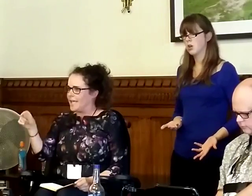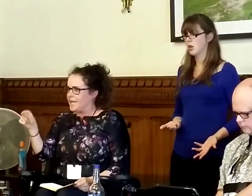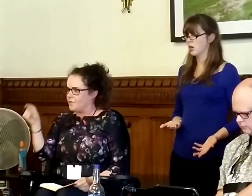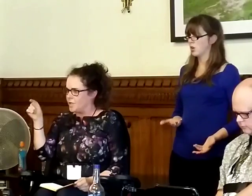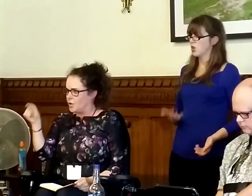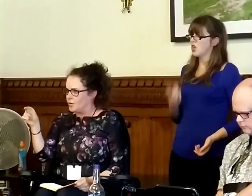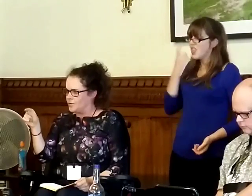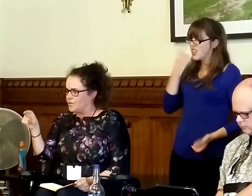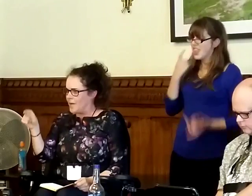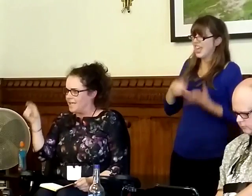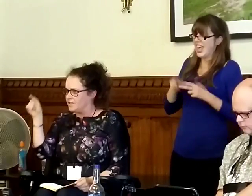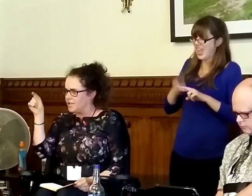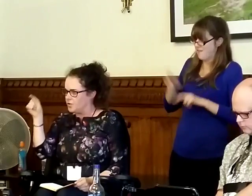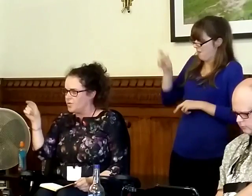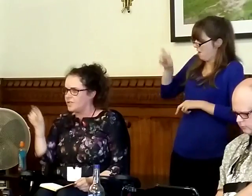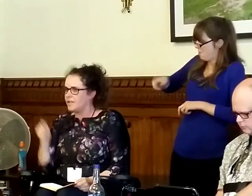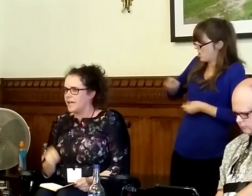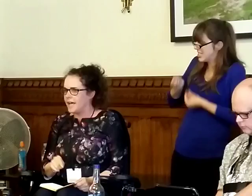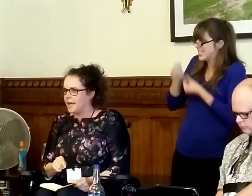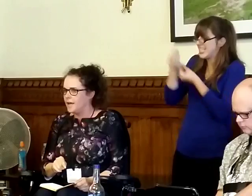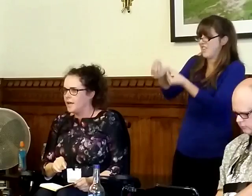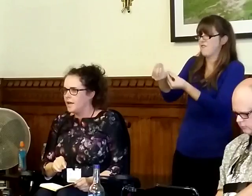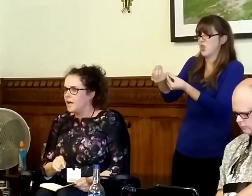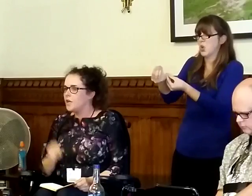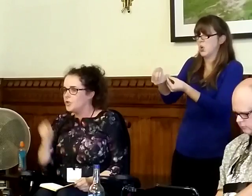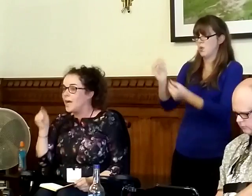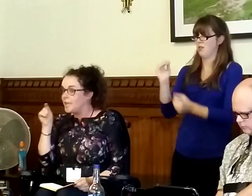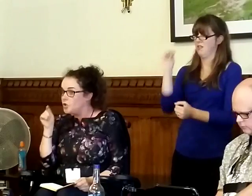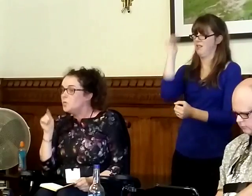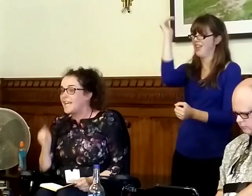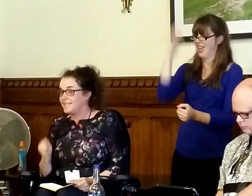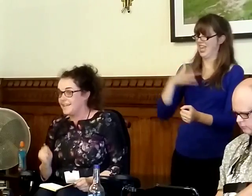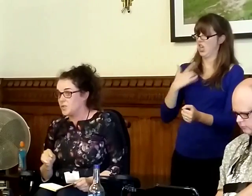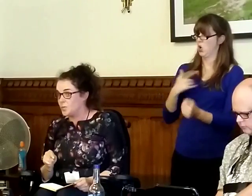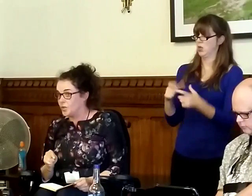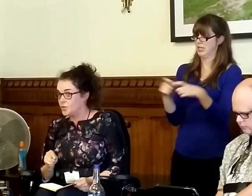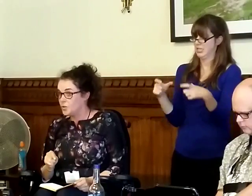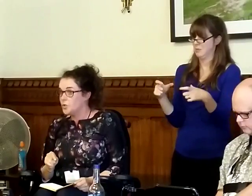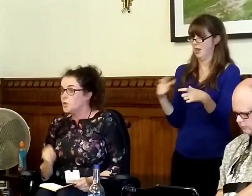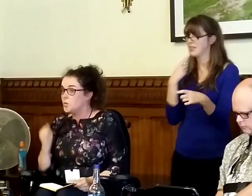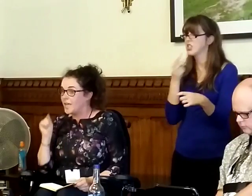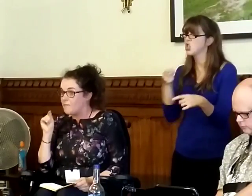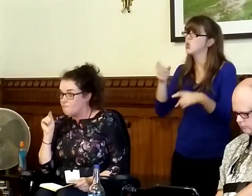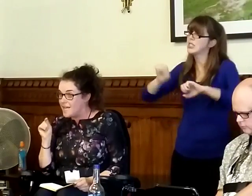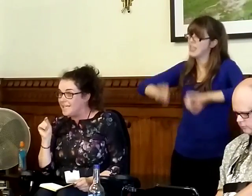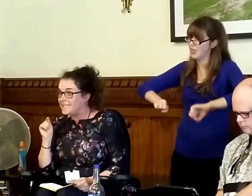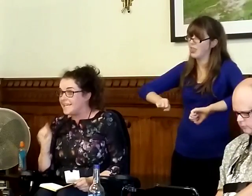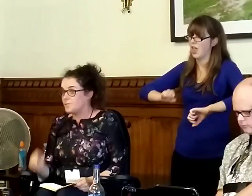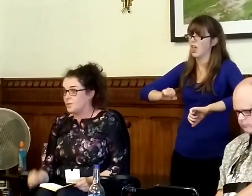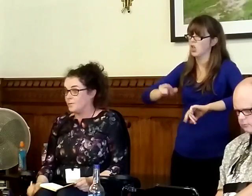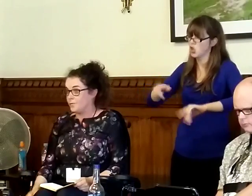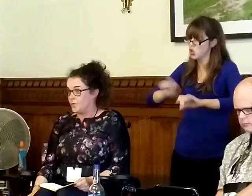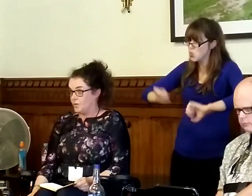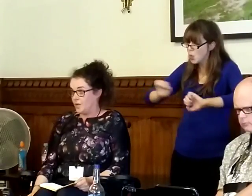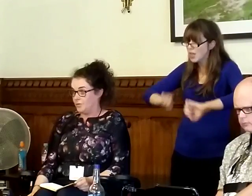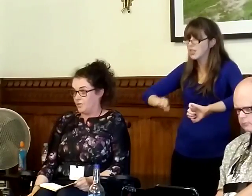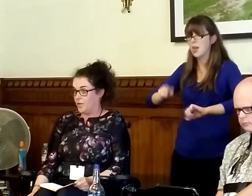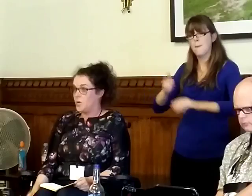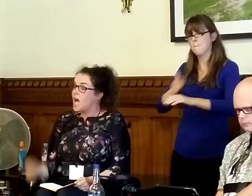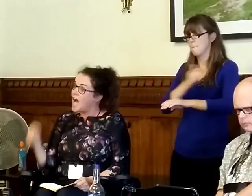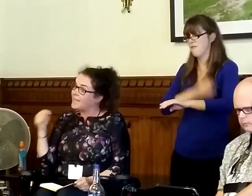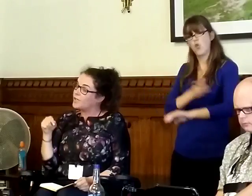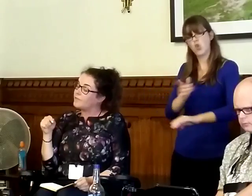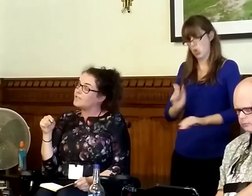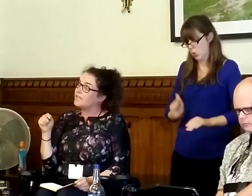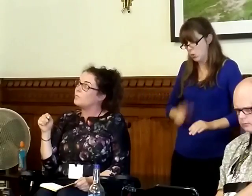if somebody gave you incontinence pads and said, you sit there and you wait and you will get desperate. You will get really desperate before you go